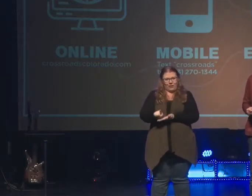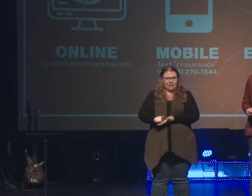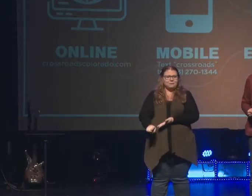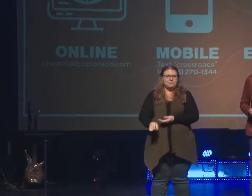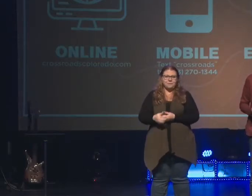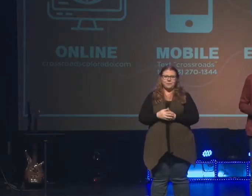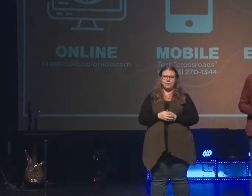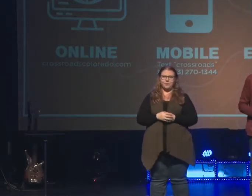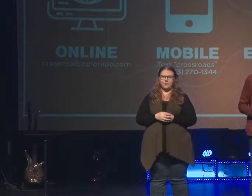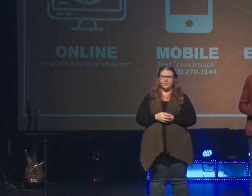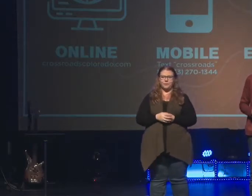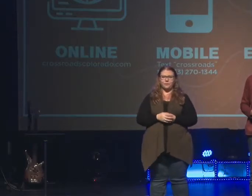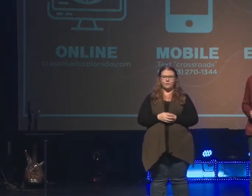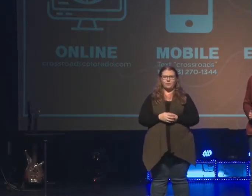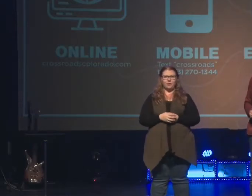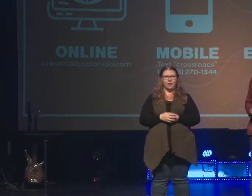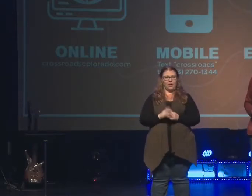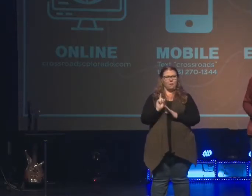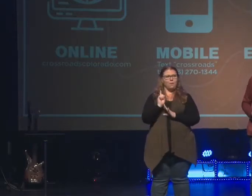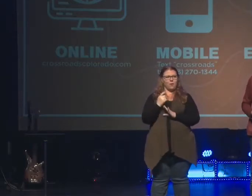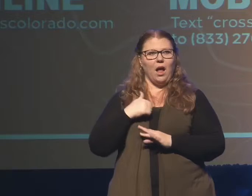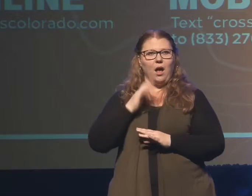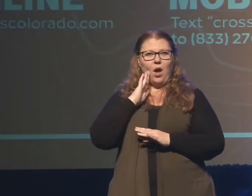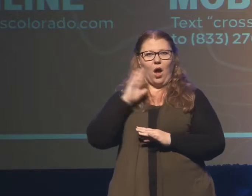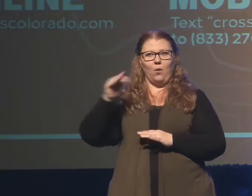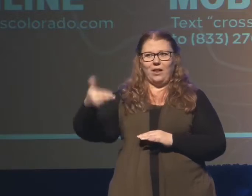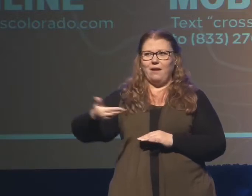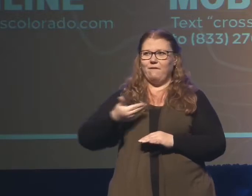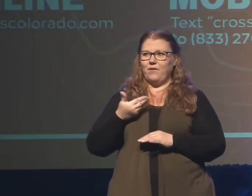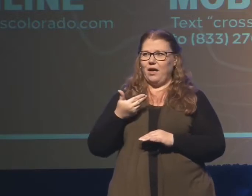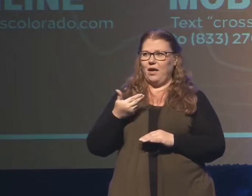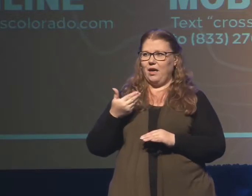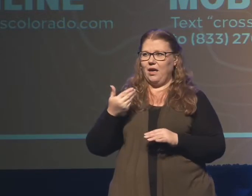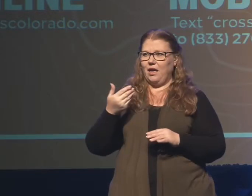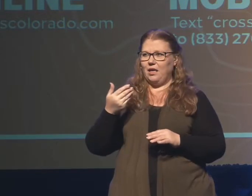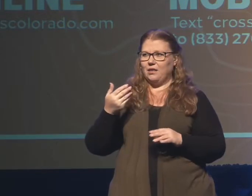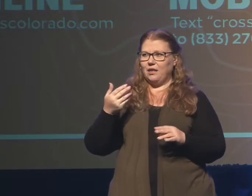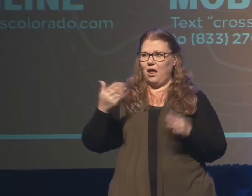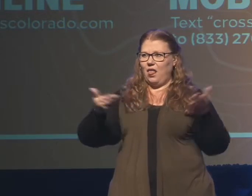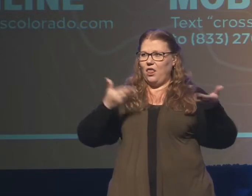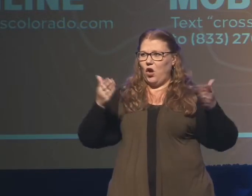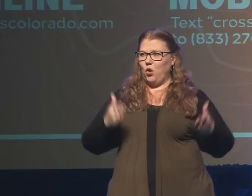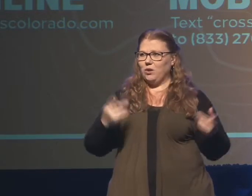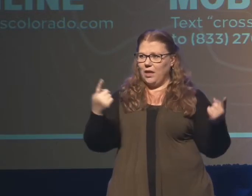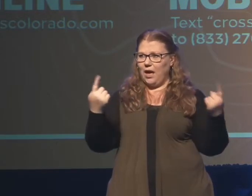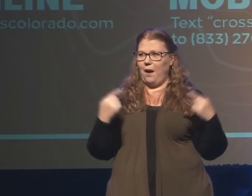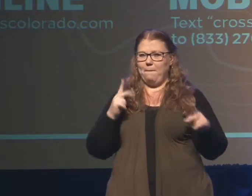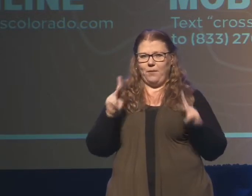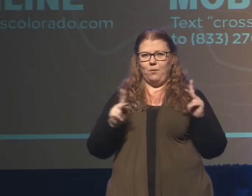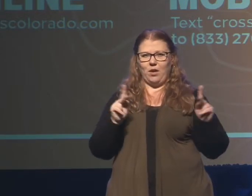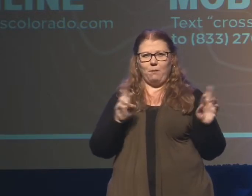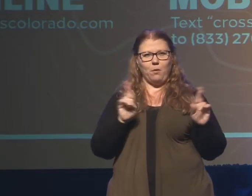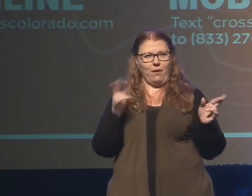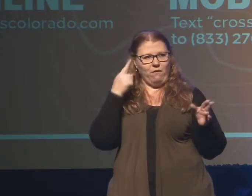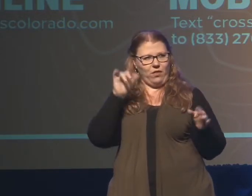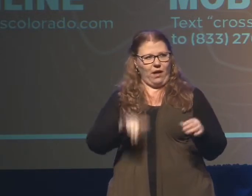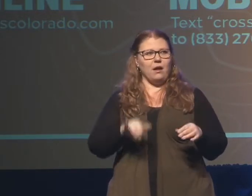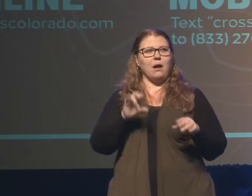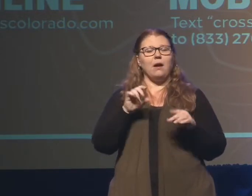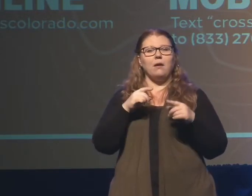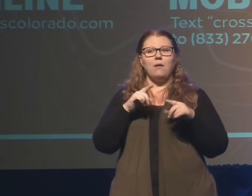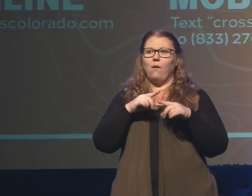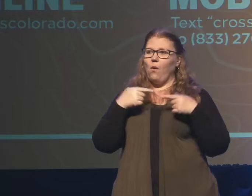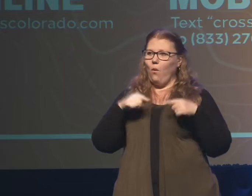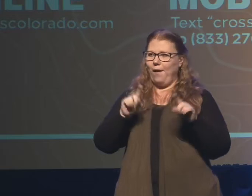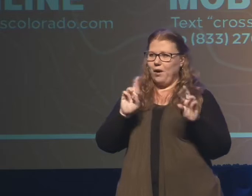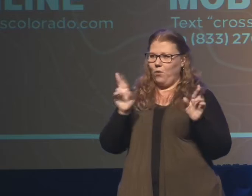basis. And in a moment, I'm going to invite the auditorium host to come, not yet, so people can prepare for that. But while you're getting